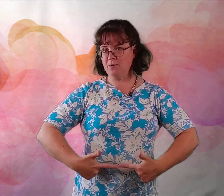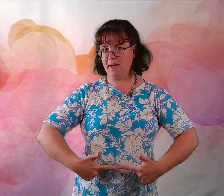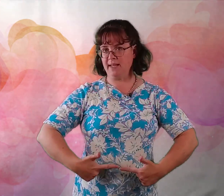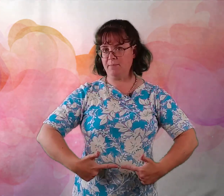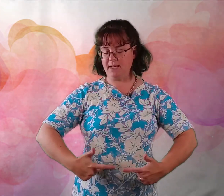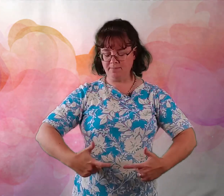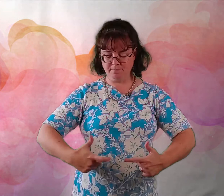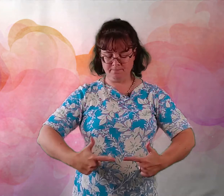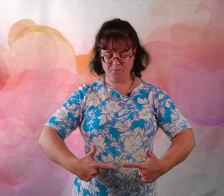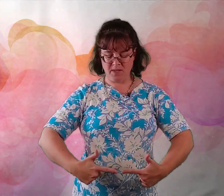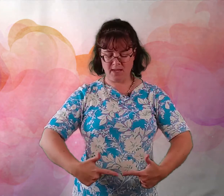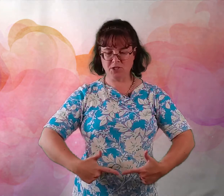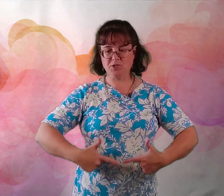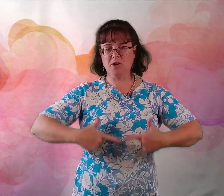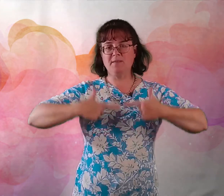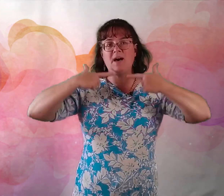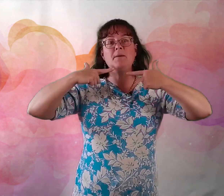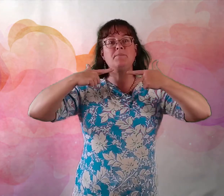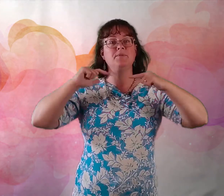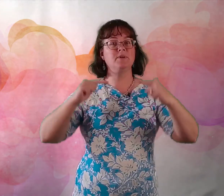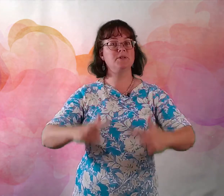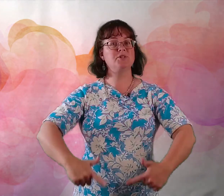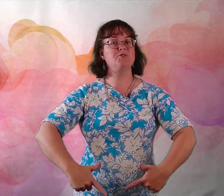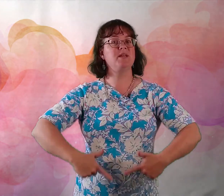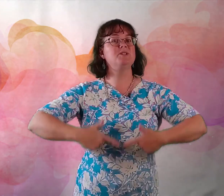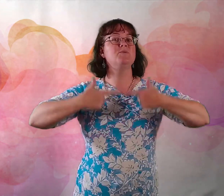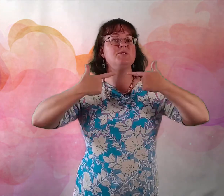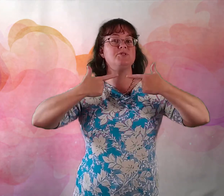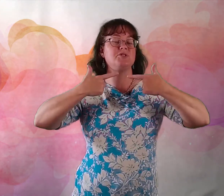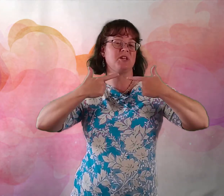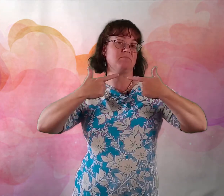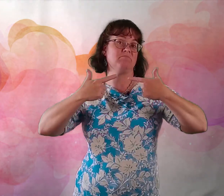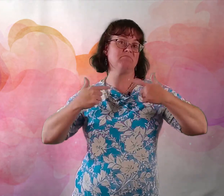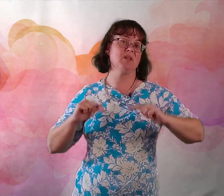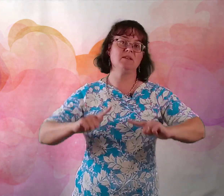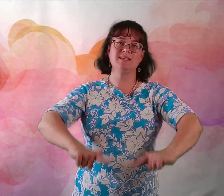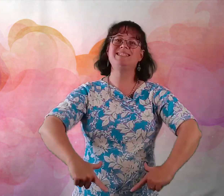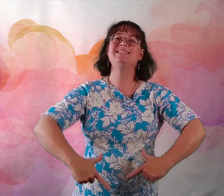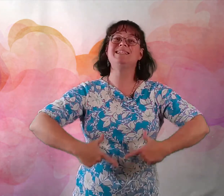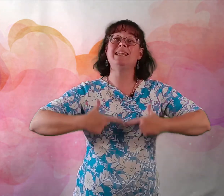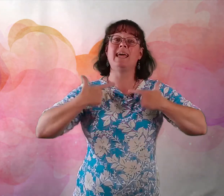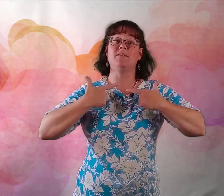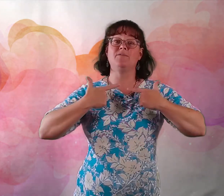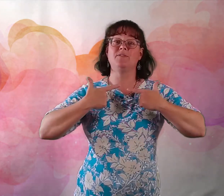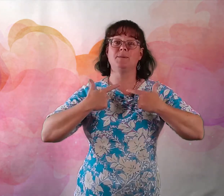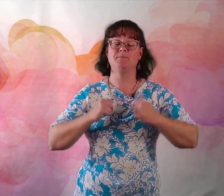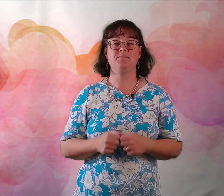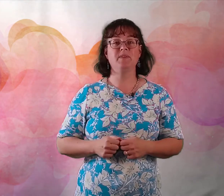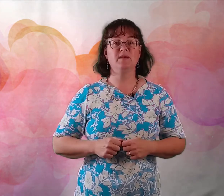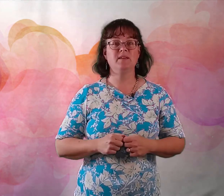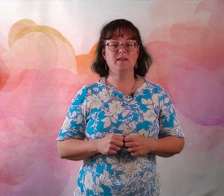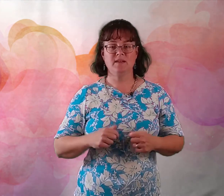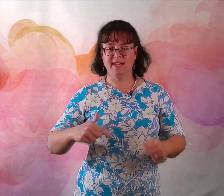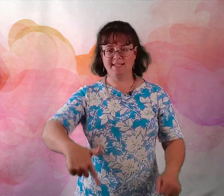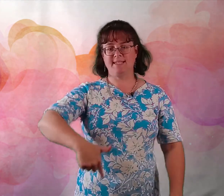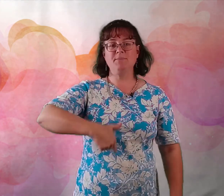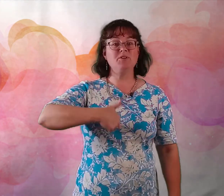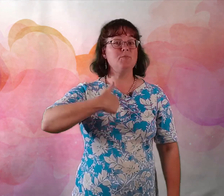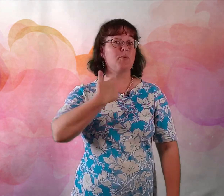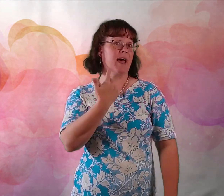your belly button and just draw them up straight towards your chin. This is life. It's similar to